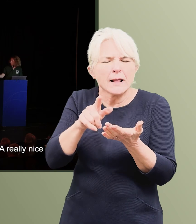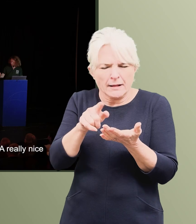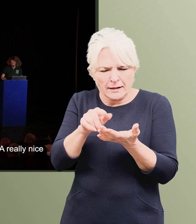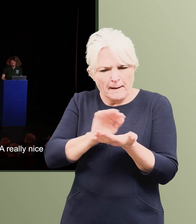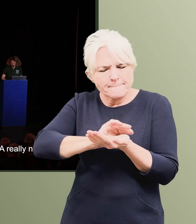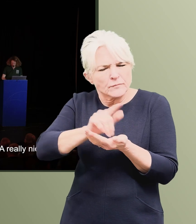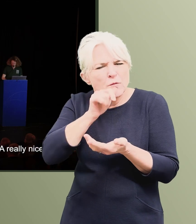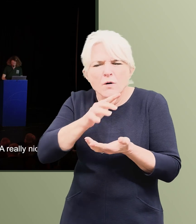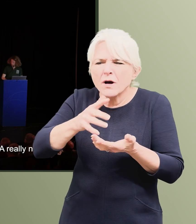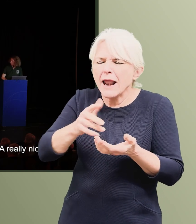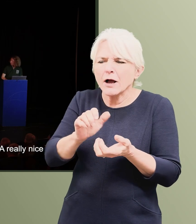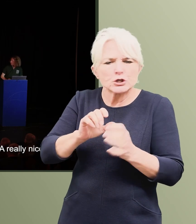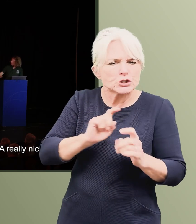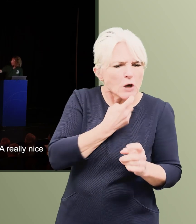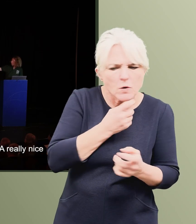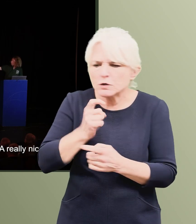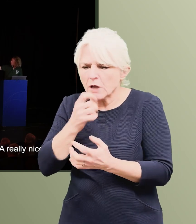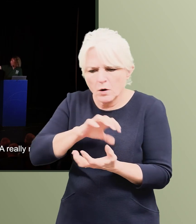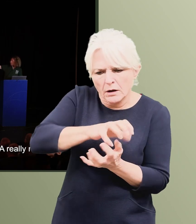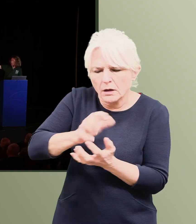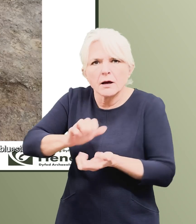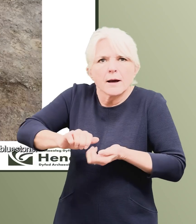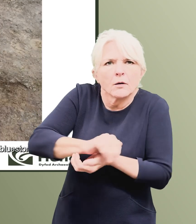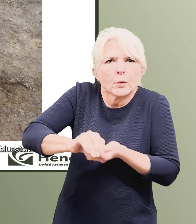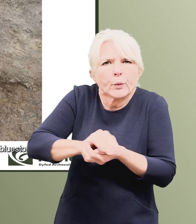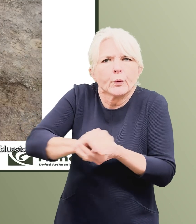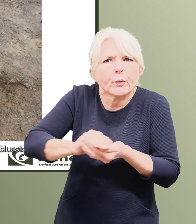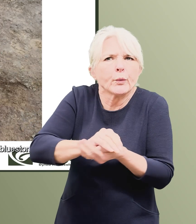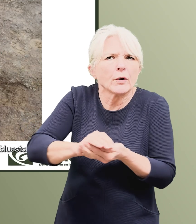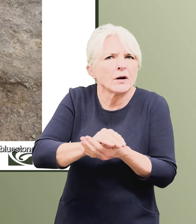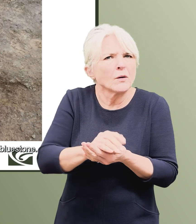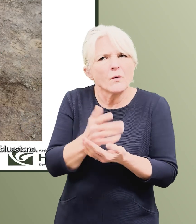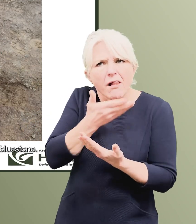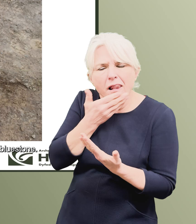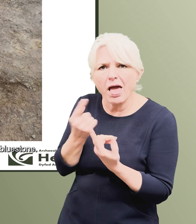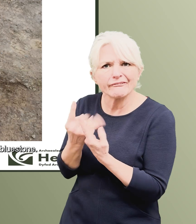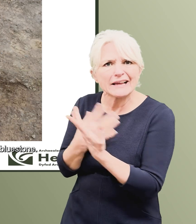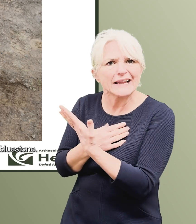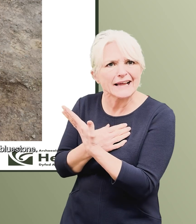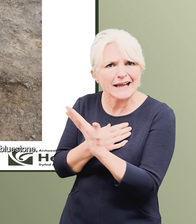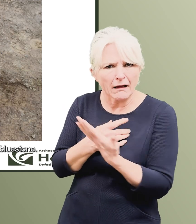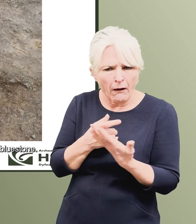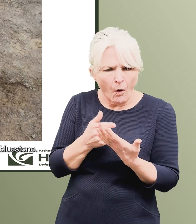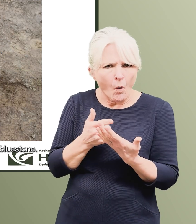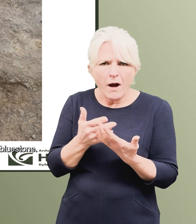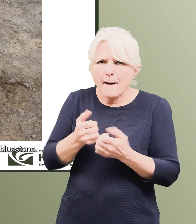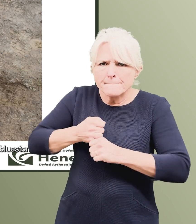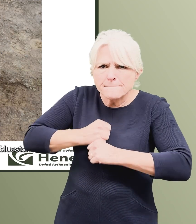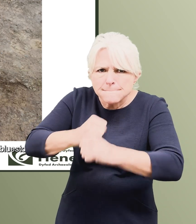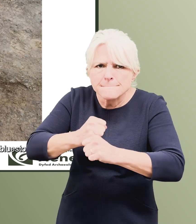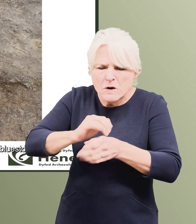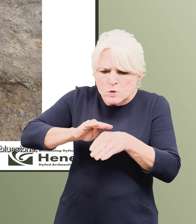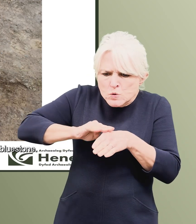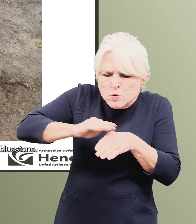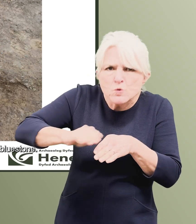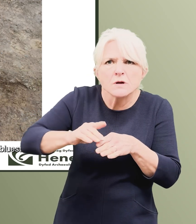A really nice thing. And around the edge, there are enormous blades, mostly made out of bluestone,